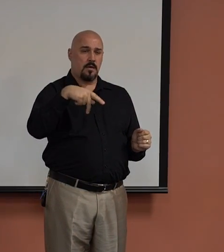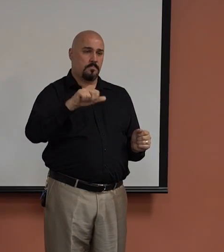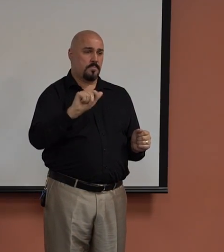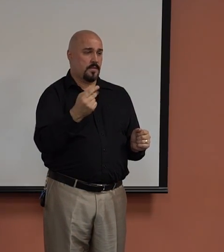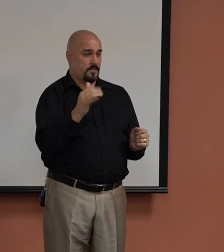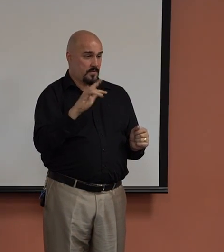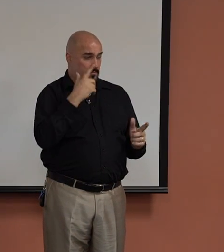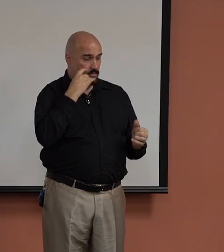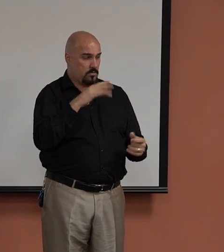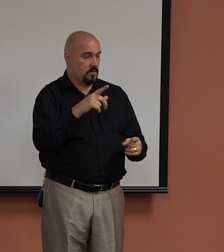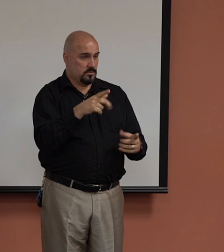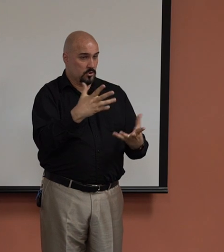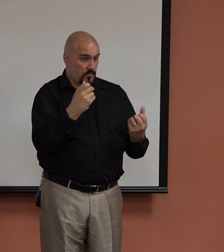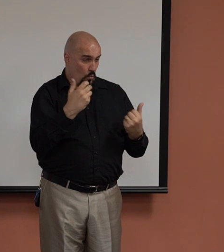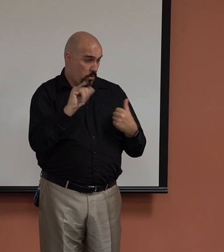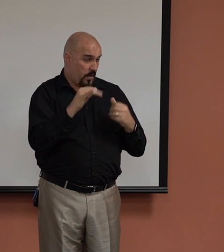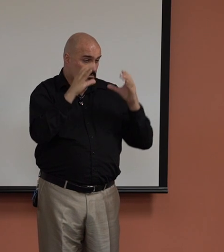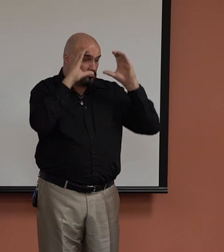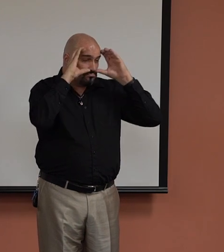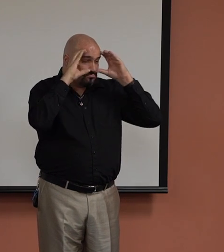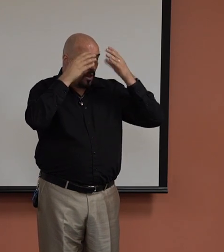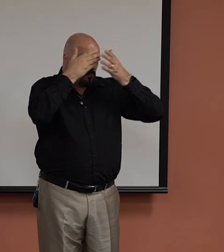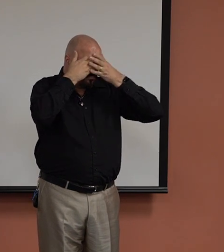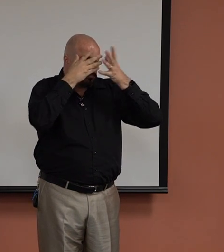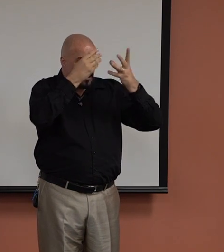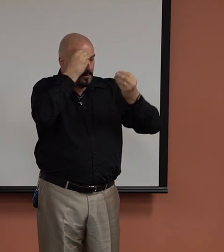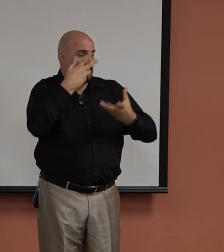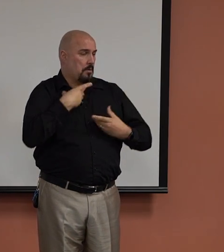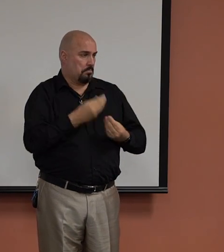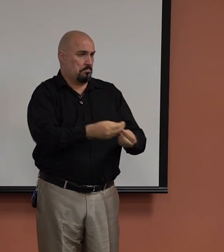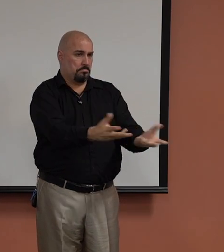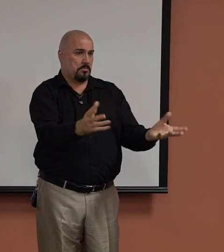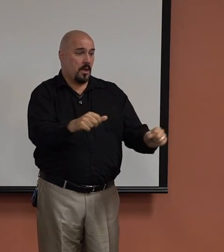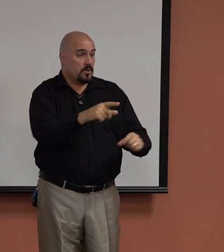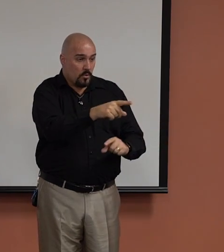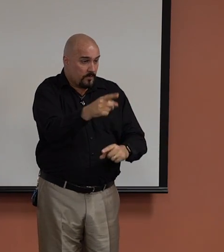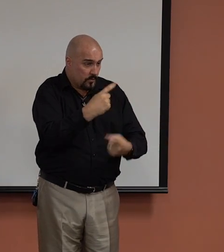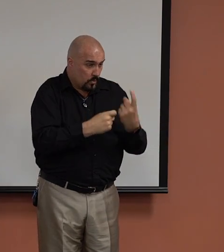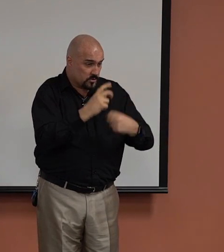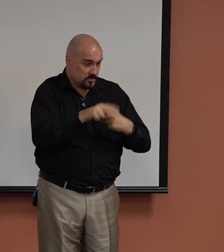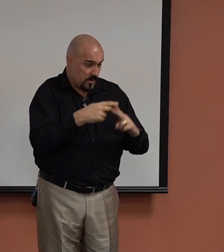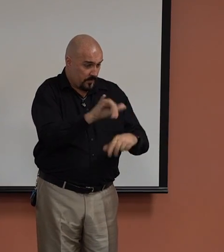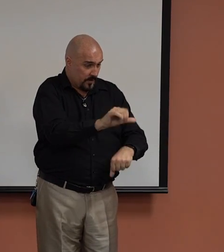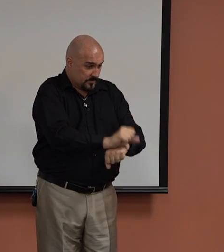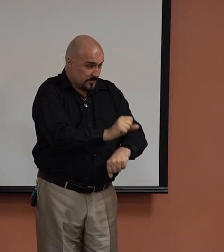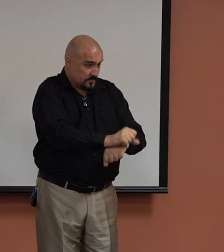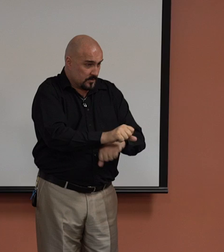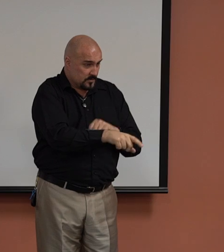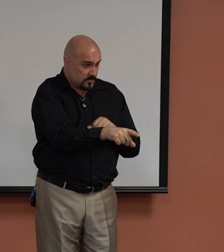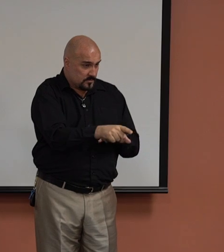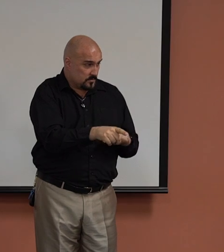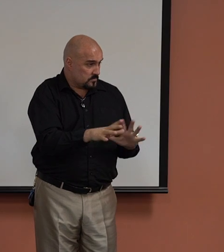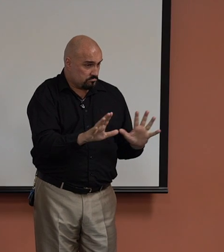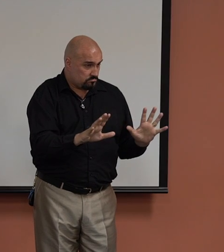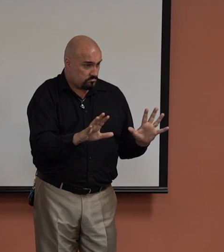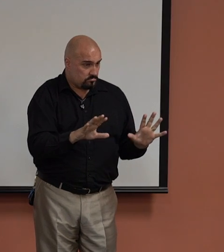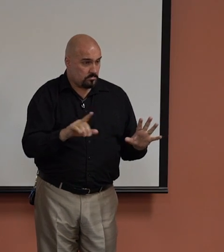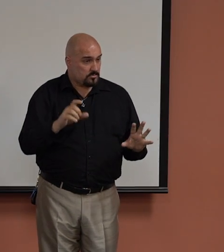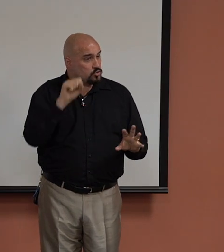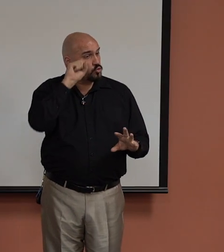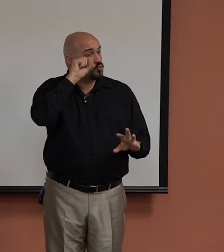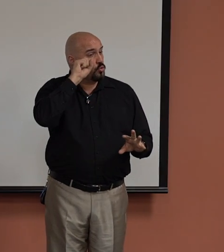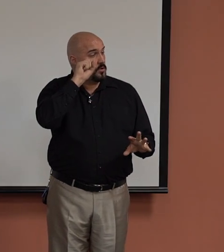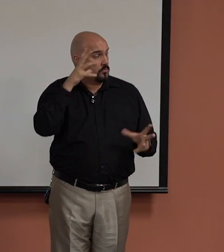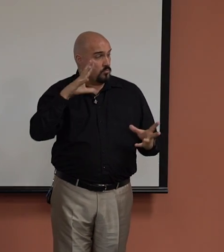Any questions on the assignment? Shirley, is there anything you'd like to add? No, I think